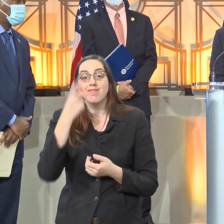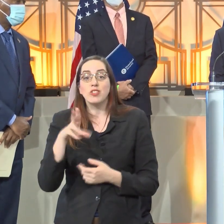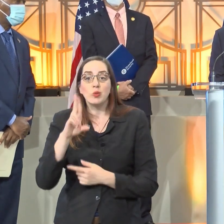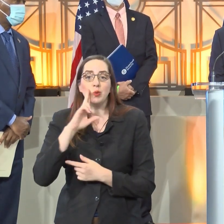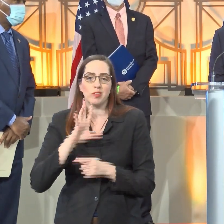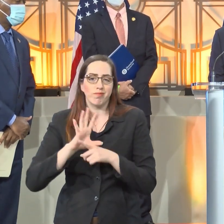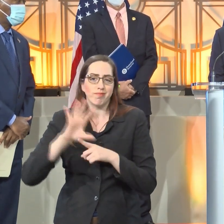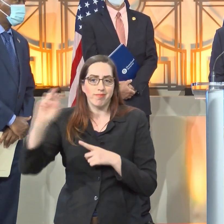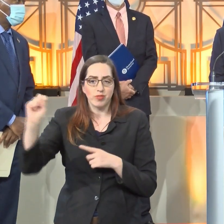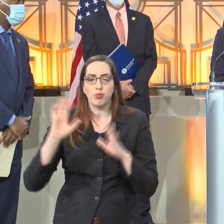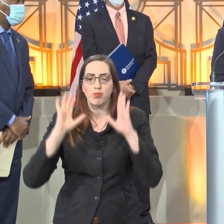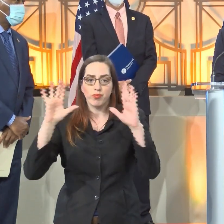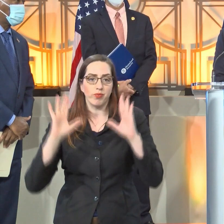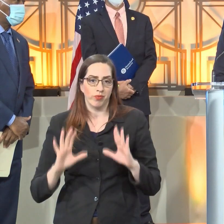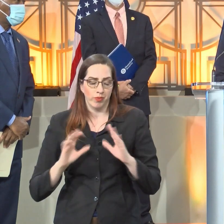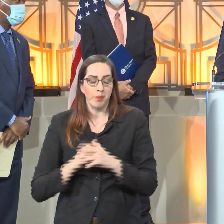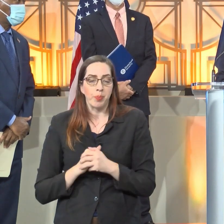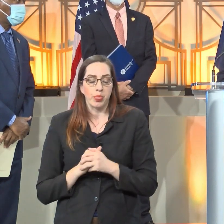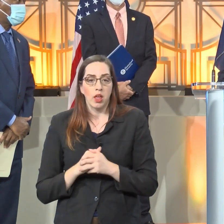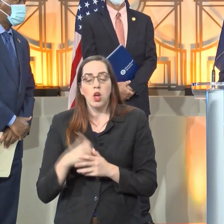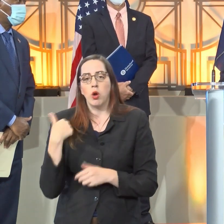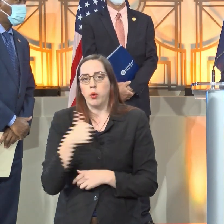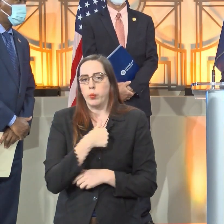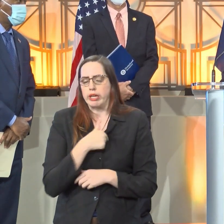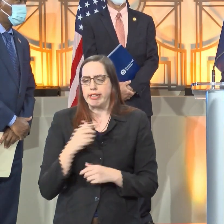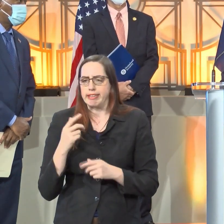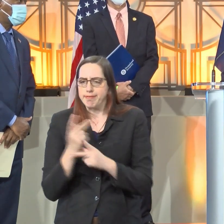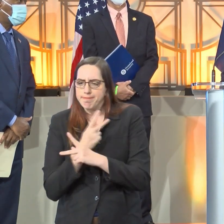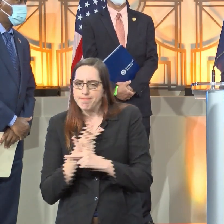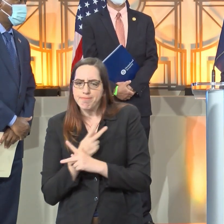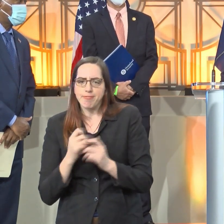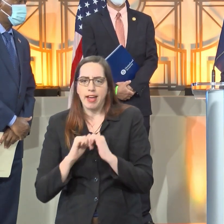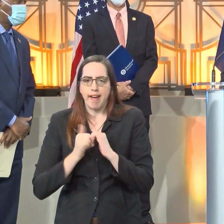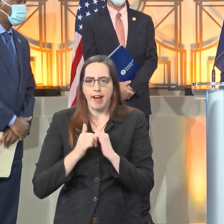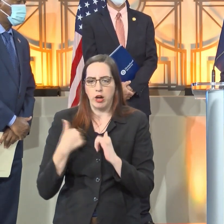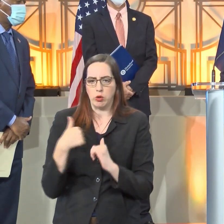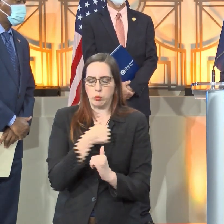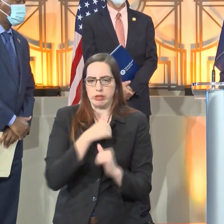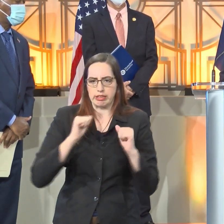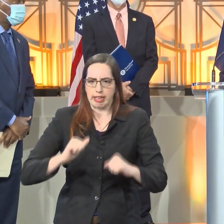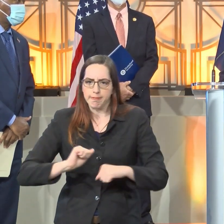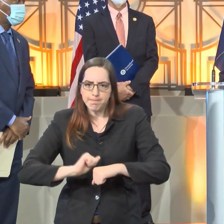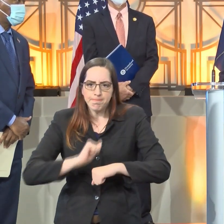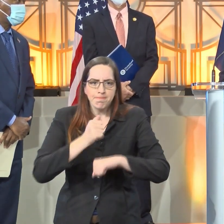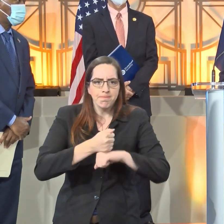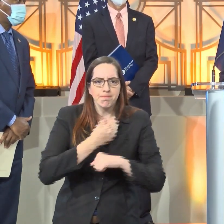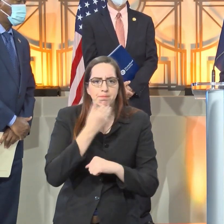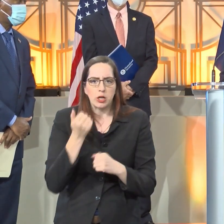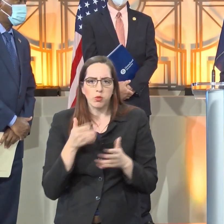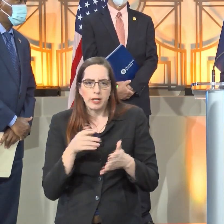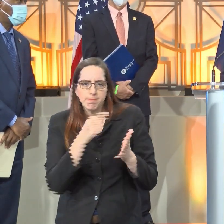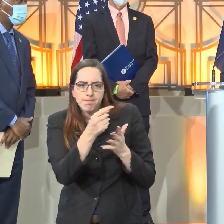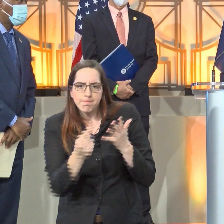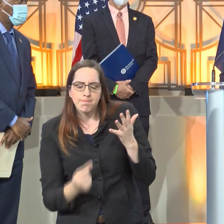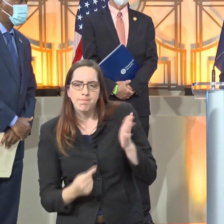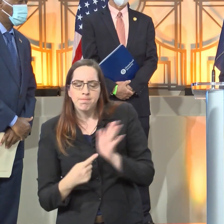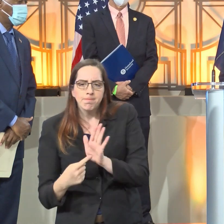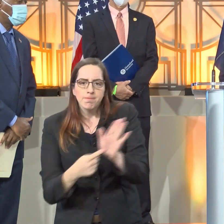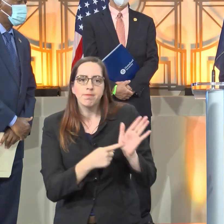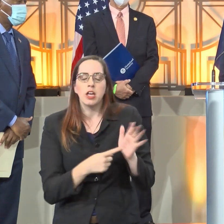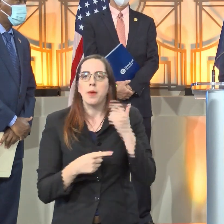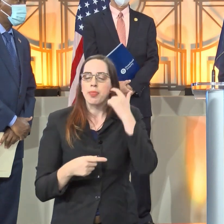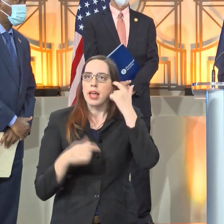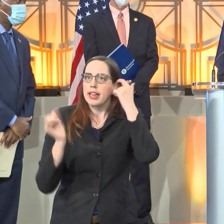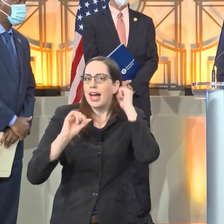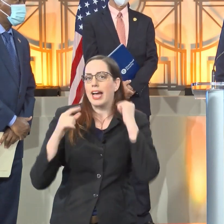place, and we have tried to find ways to define it. We have tried slogans